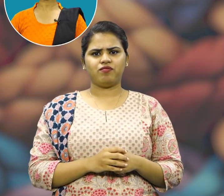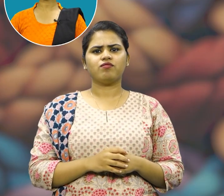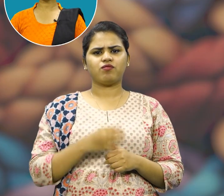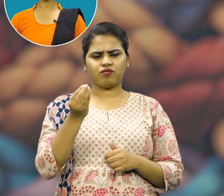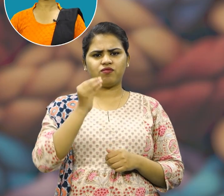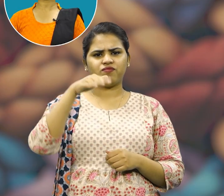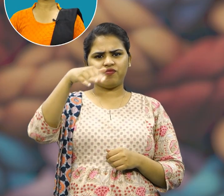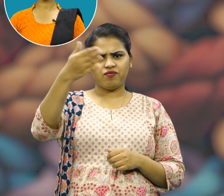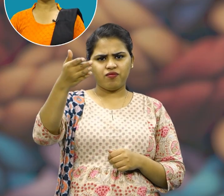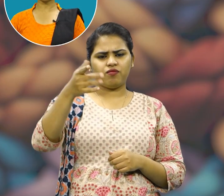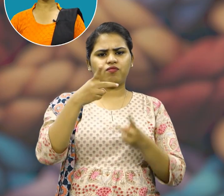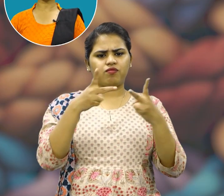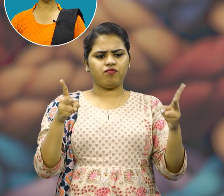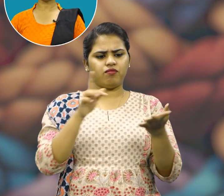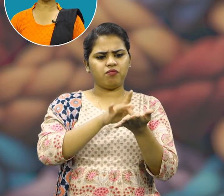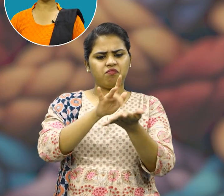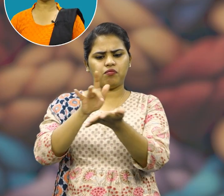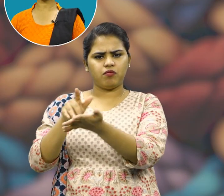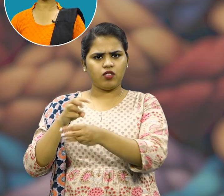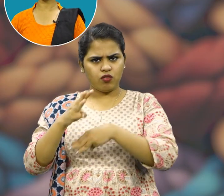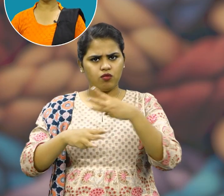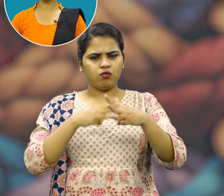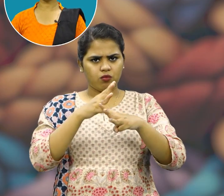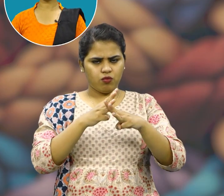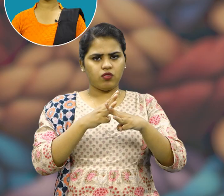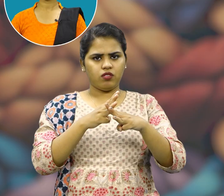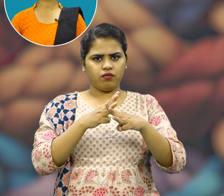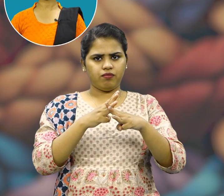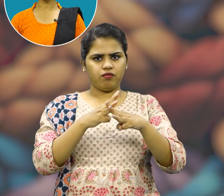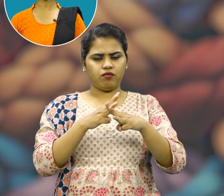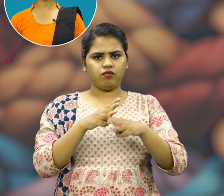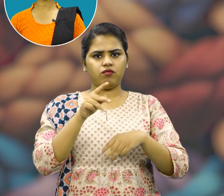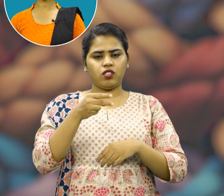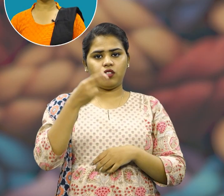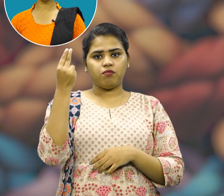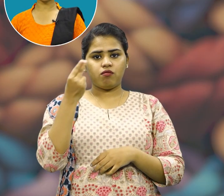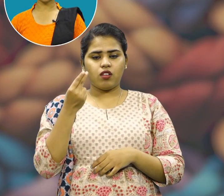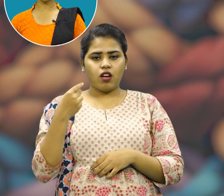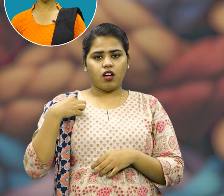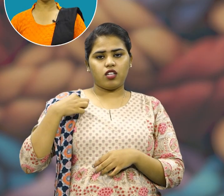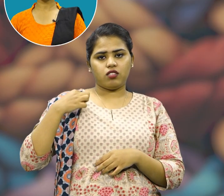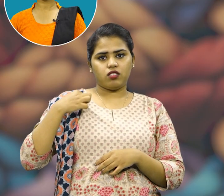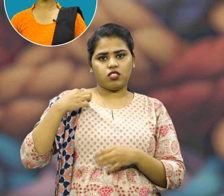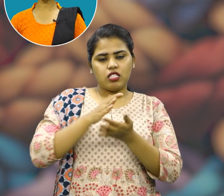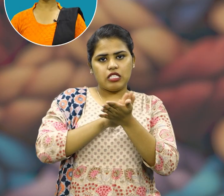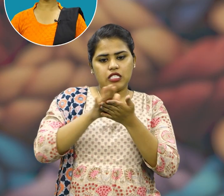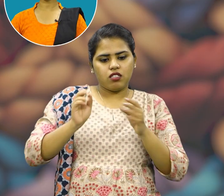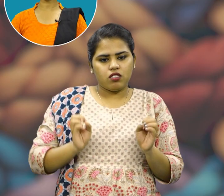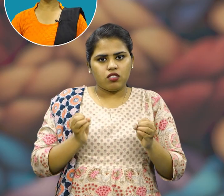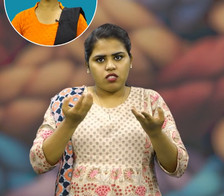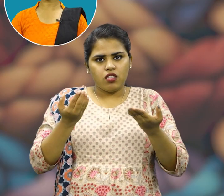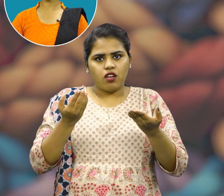Though it later would reach other places in the world, the art of silk production